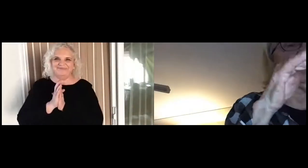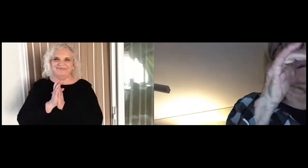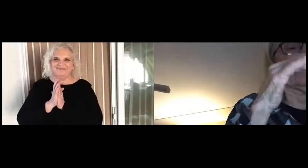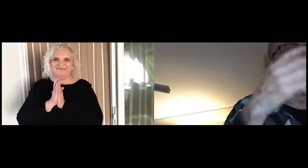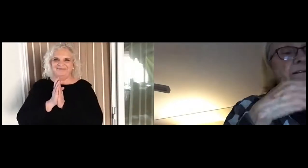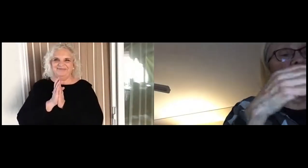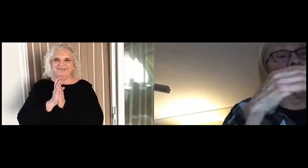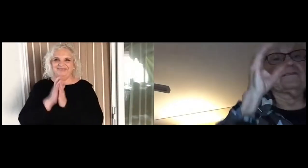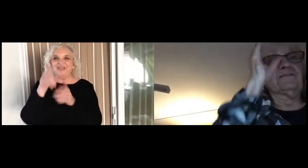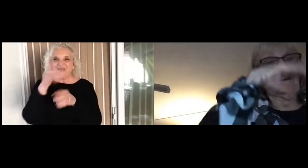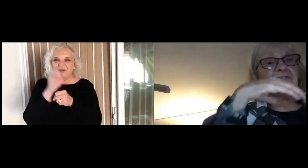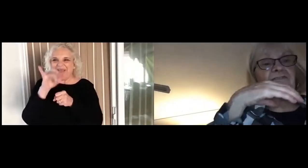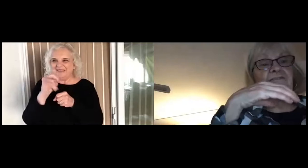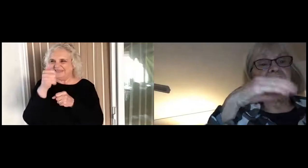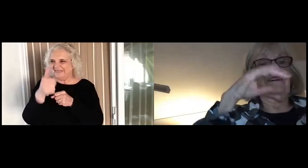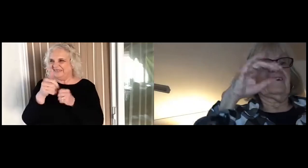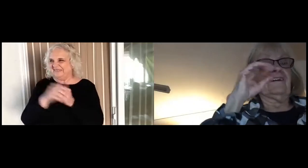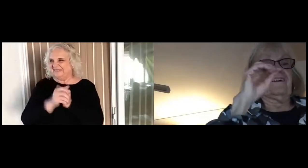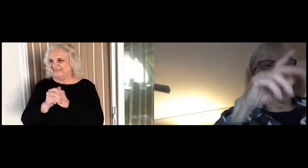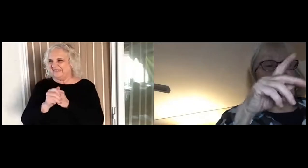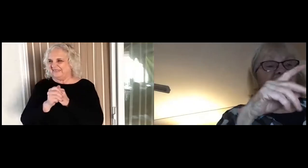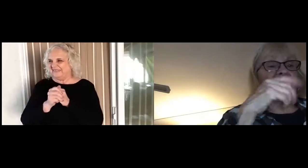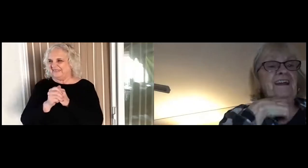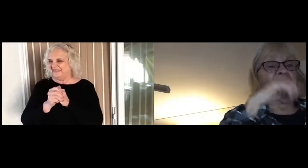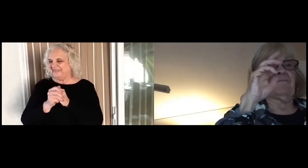tell her she got it.